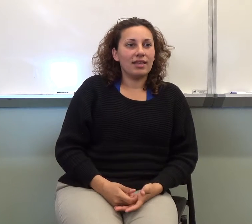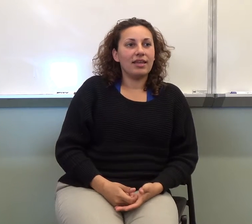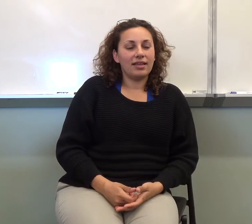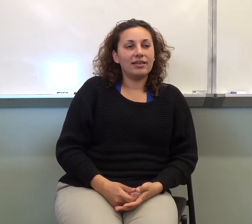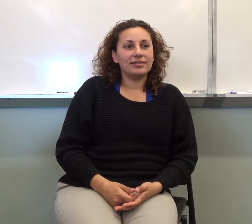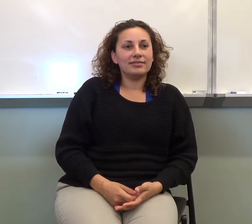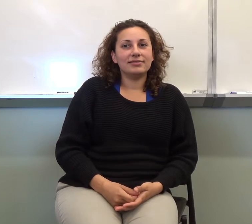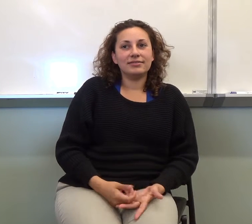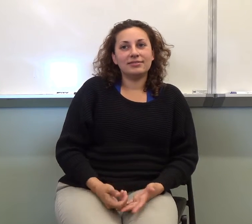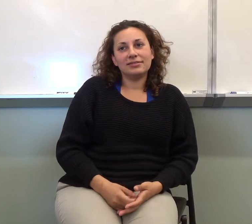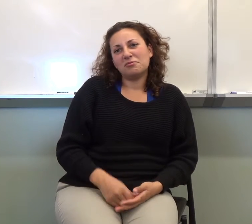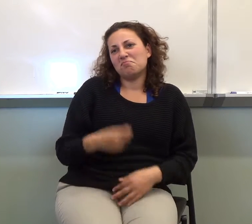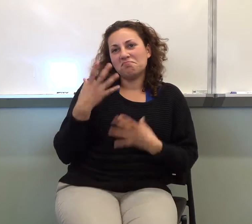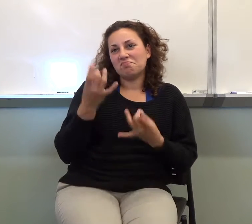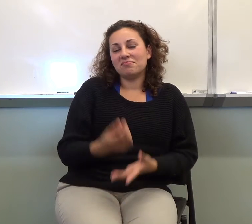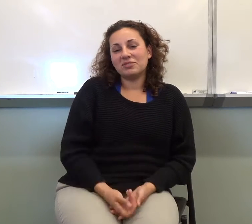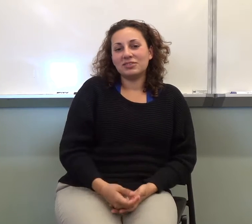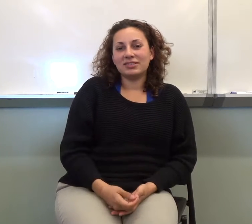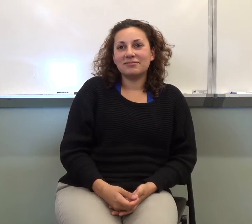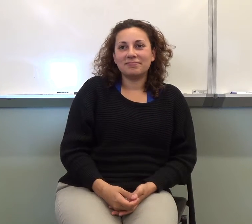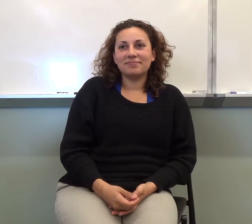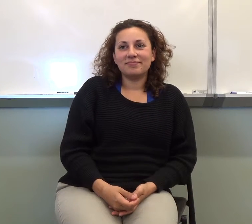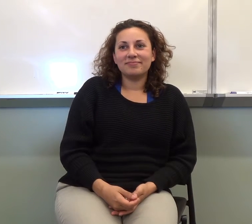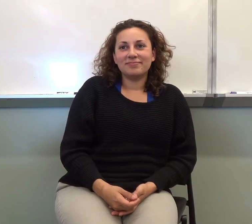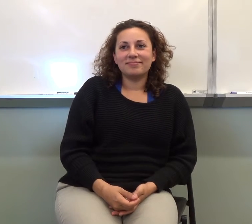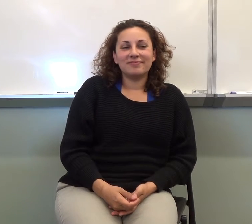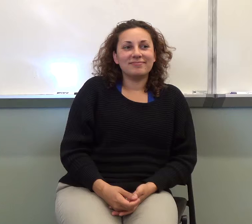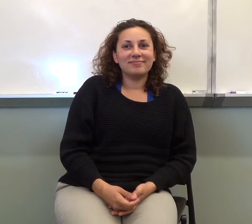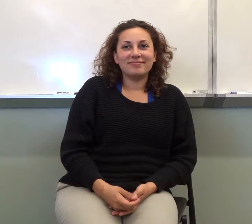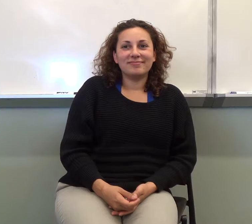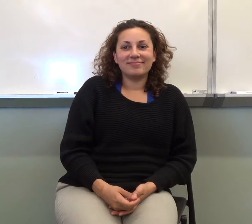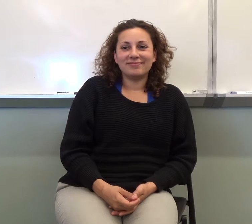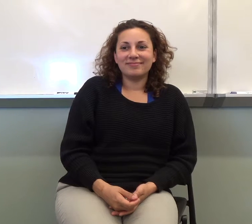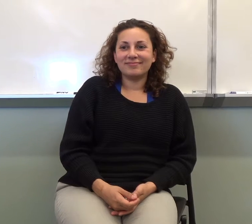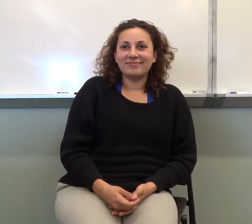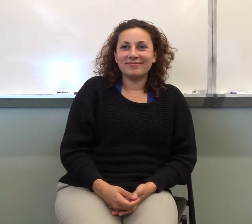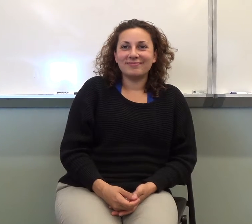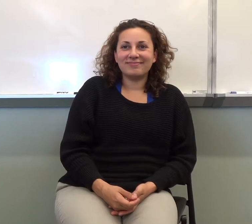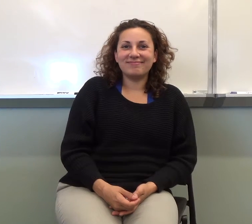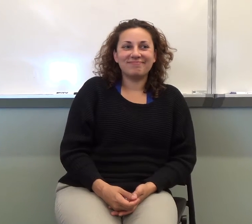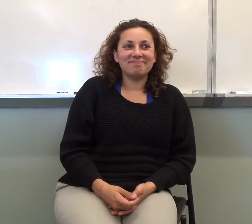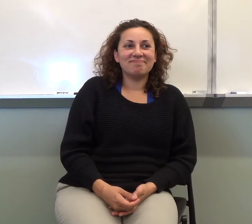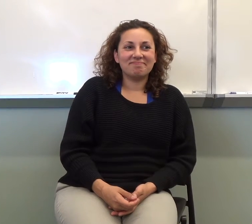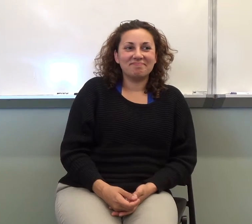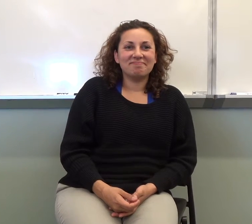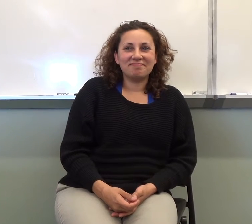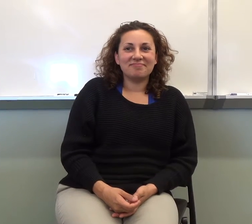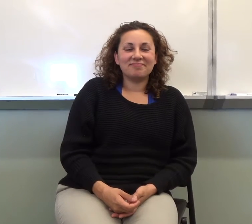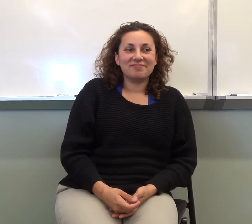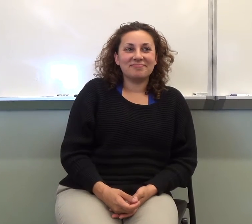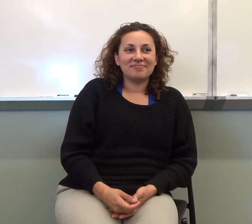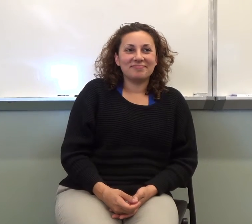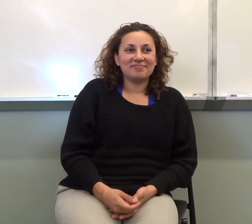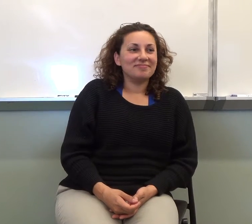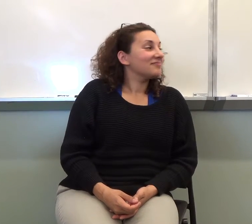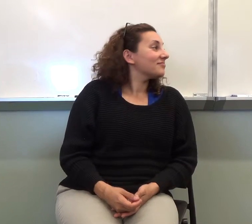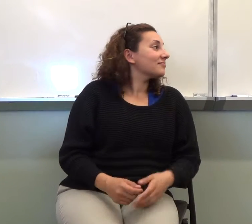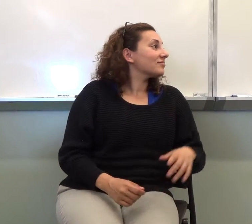of thousands of places. You know, that humidity, wind speed, satellite photos, all this kind of stuff comes into them